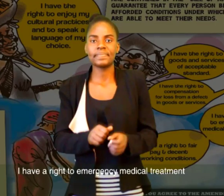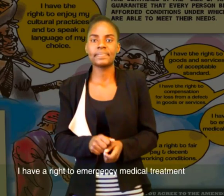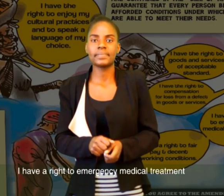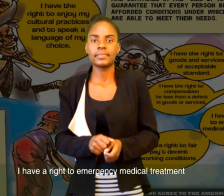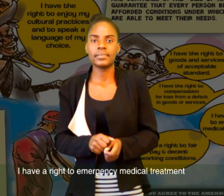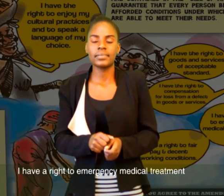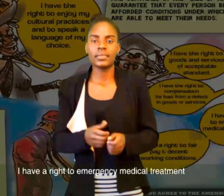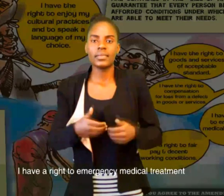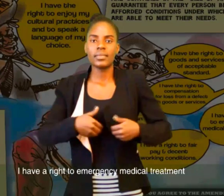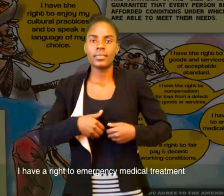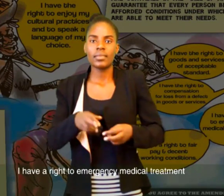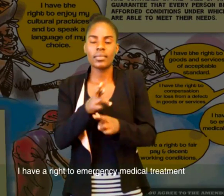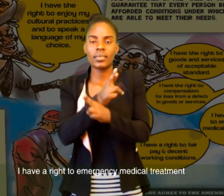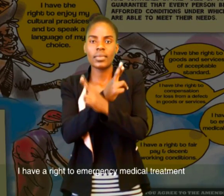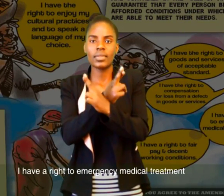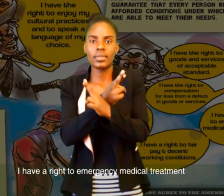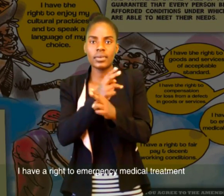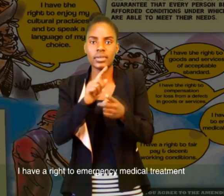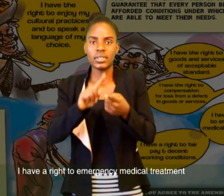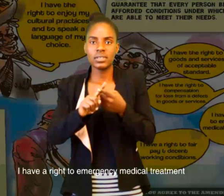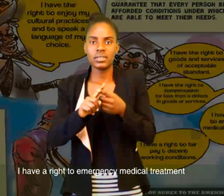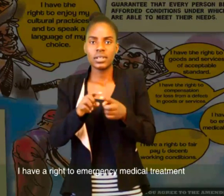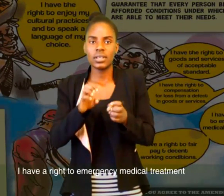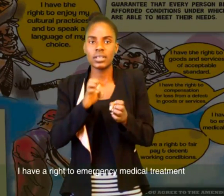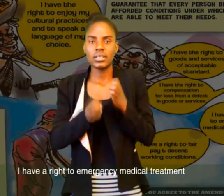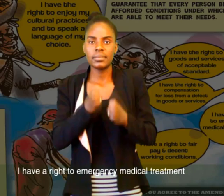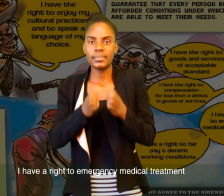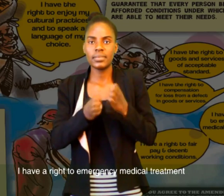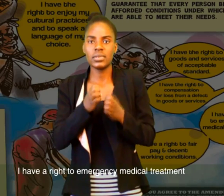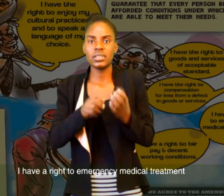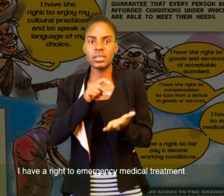I have a right to emergency medical treatment.